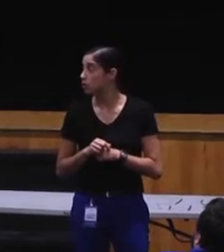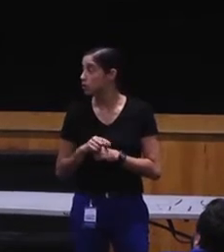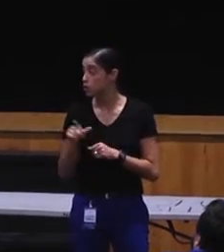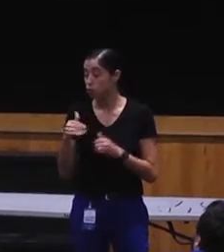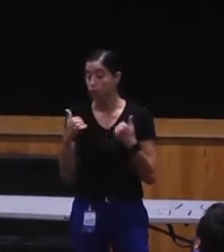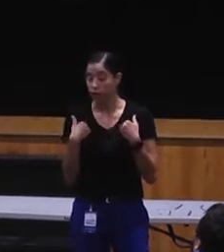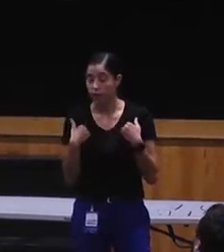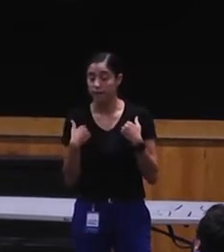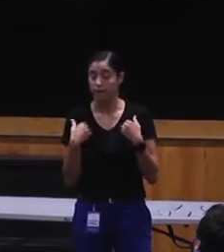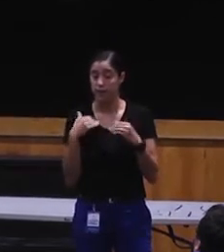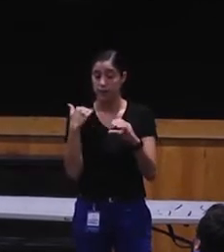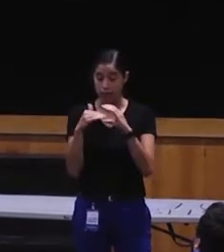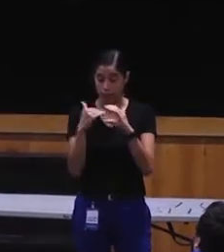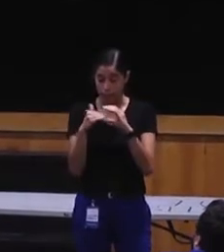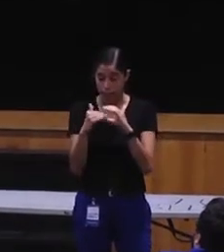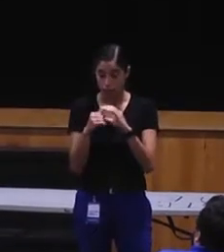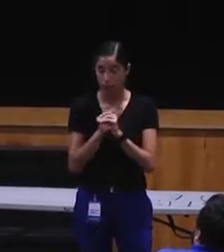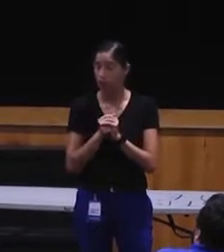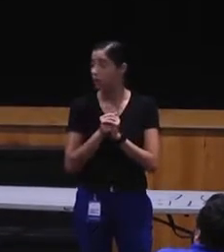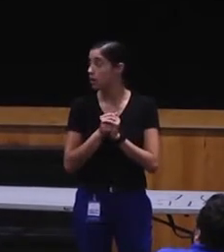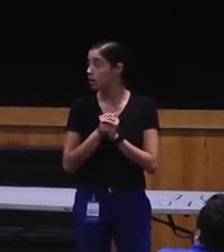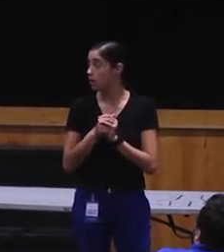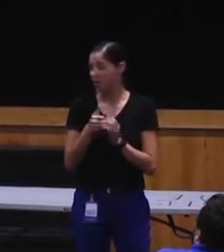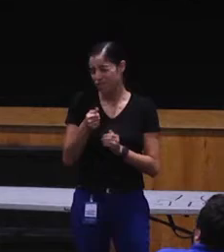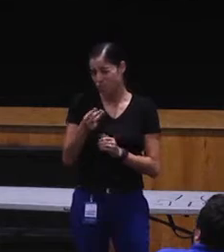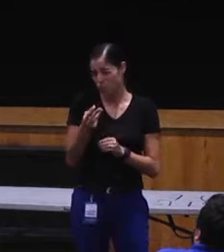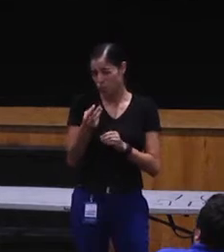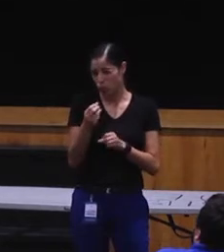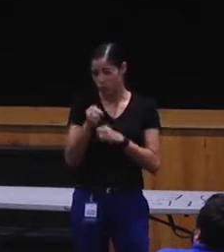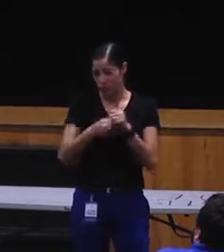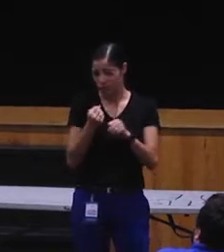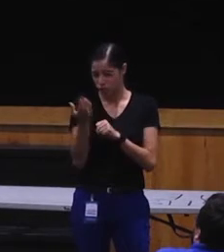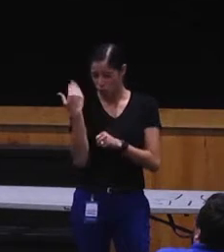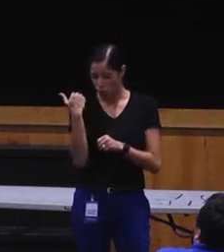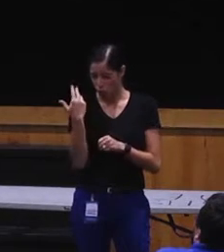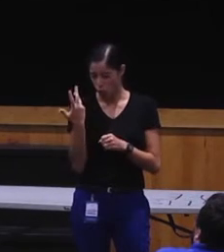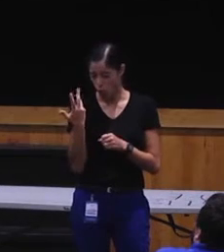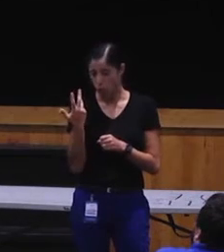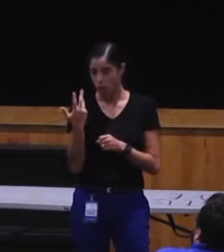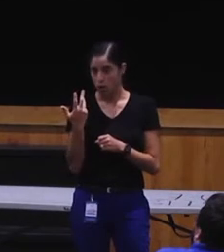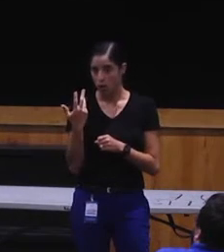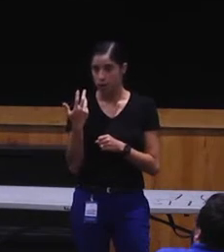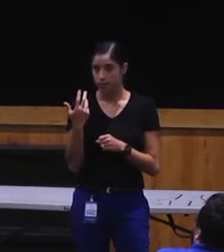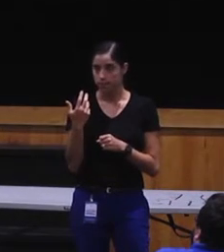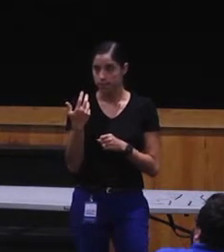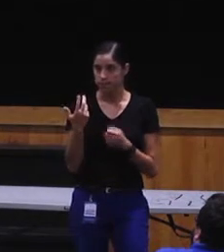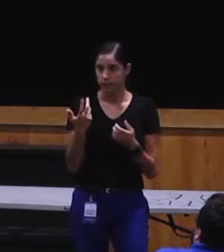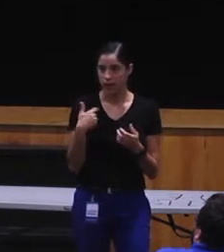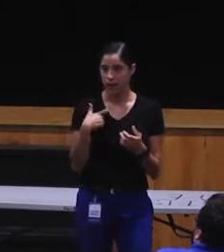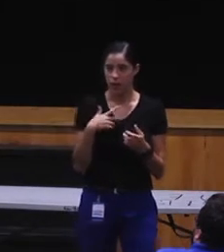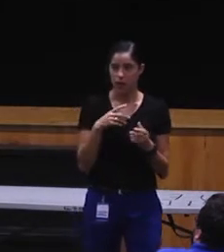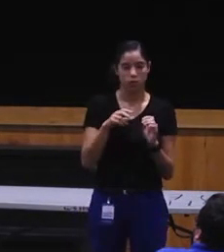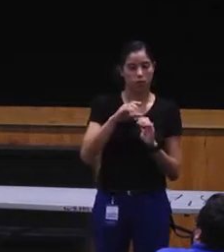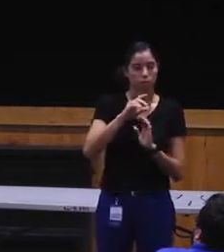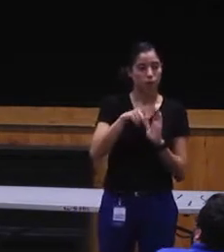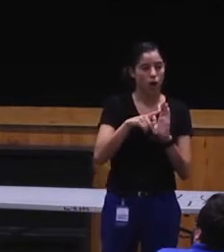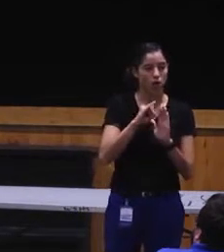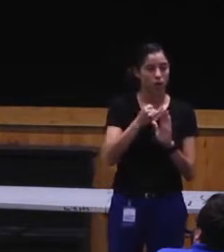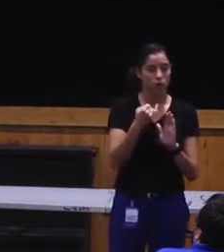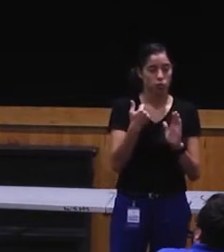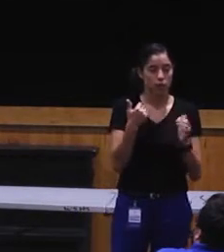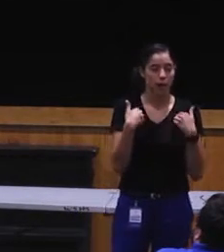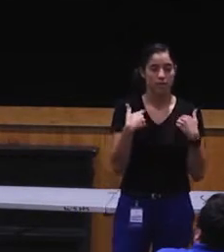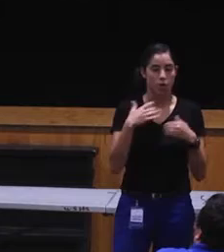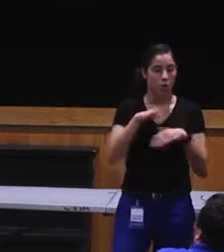attached to your email as well. A couple years ago, about a year and a half ago now, I was involved with a project where we got rid of all